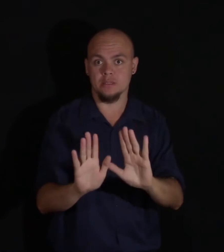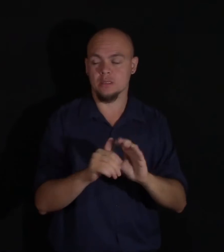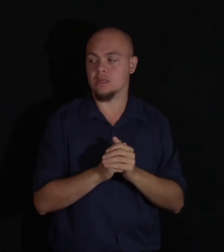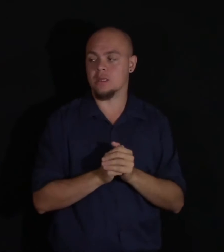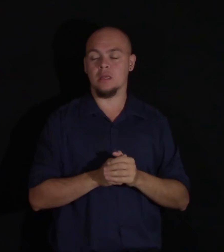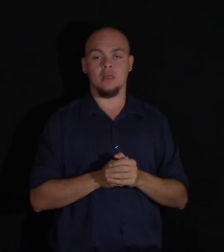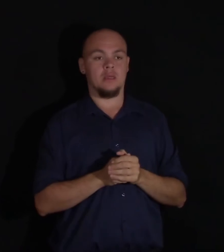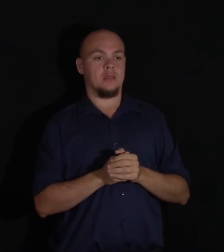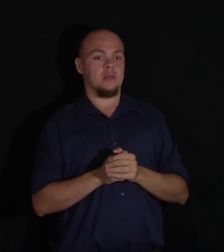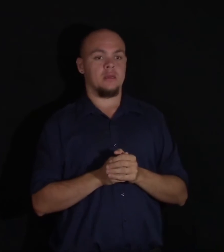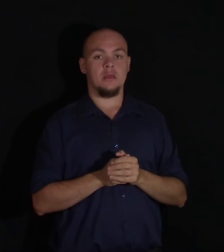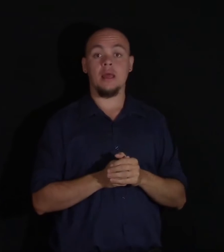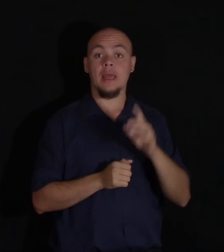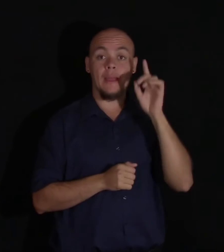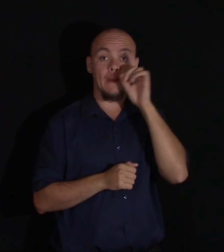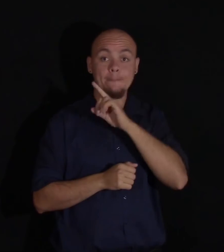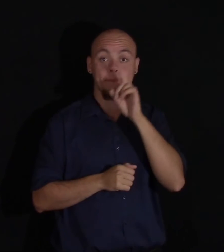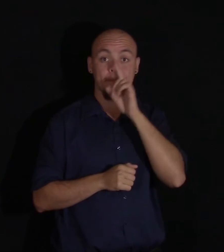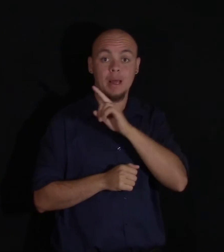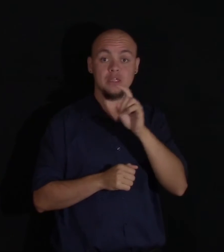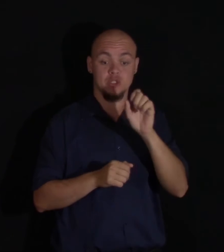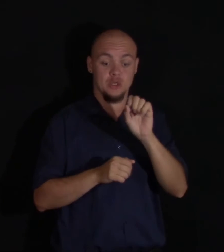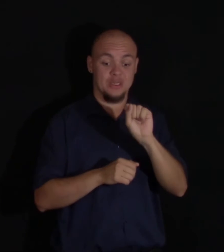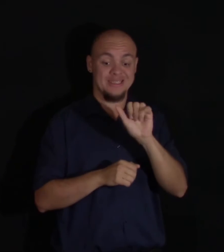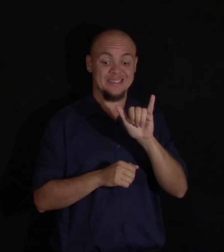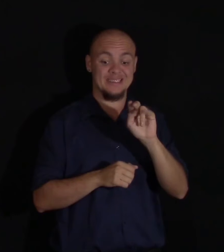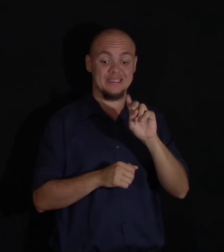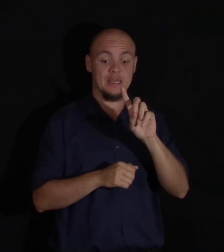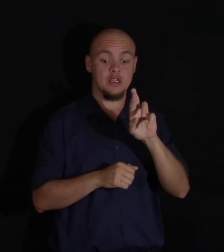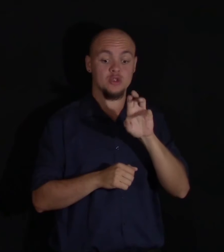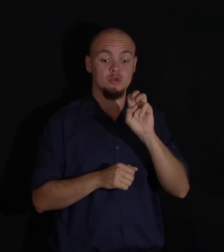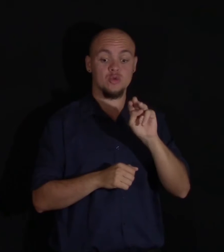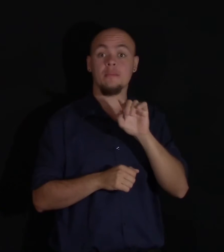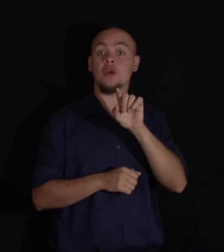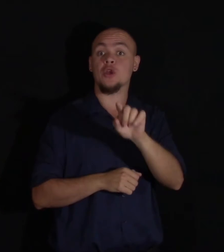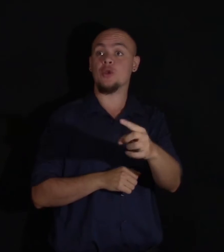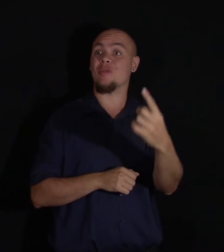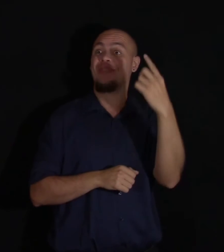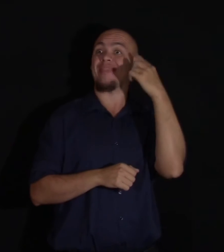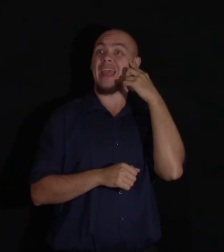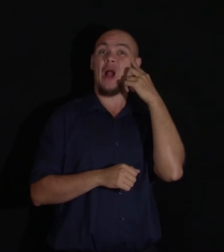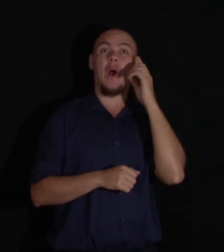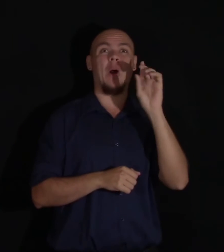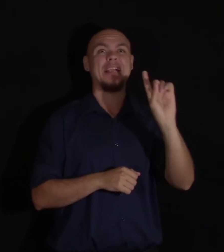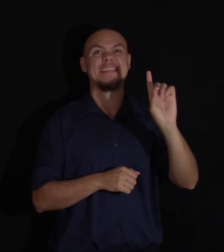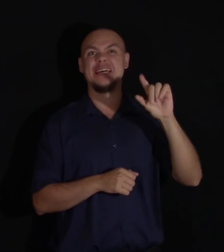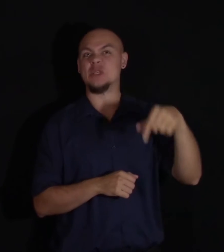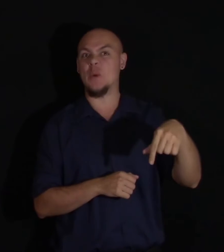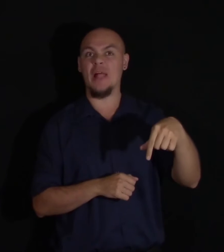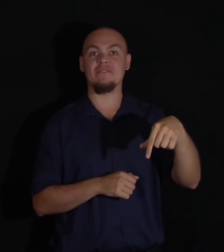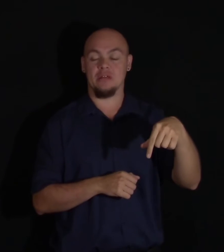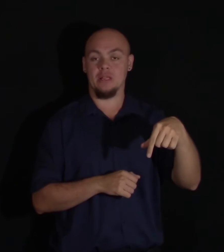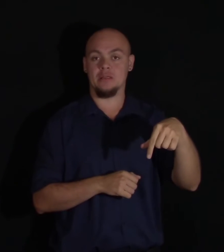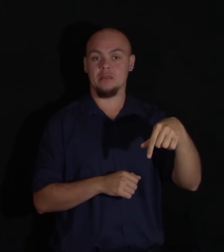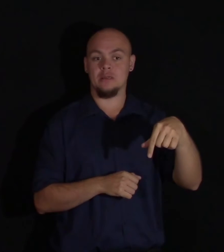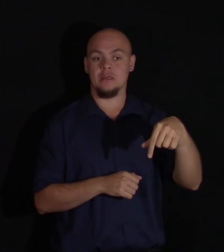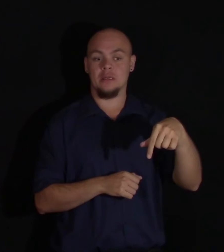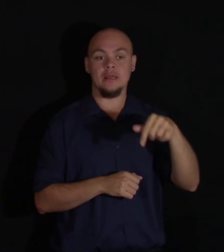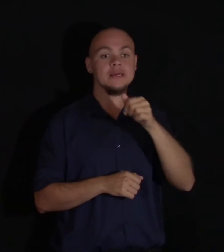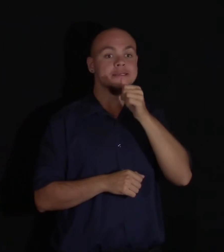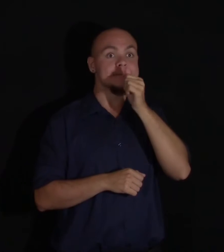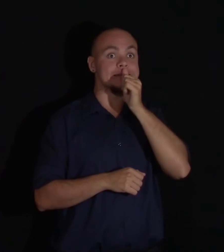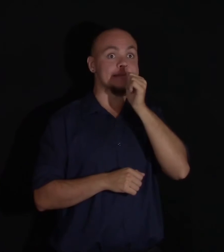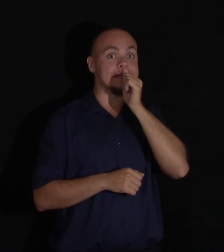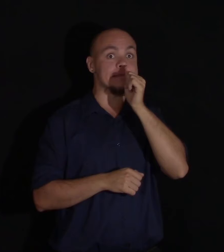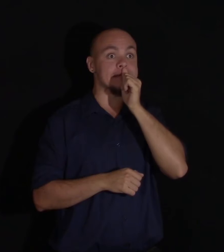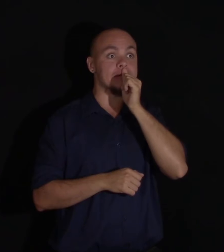When you live with imposter syndrome, whatever you think disqualifies you is the secret you will do